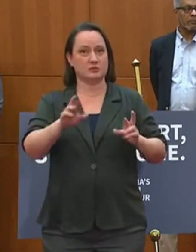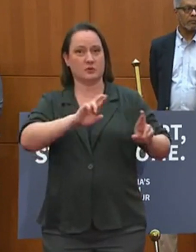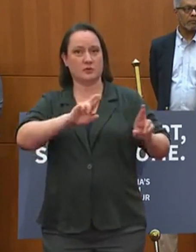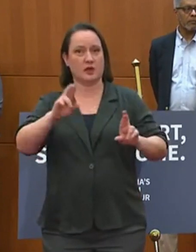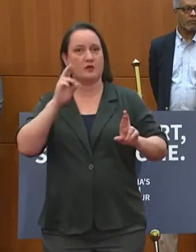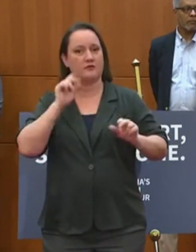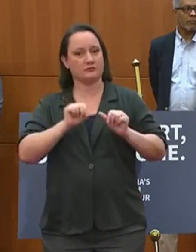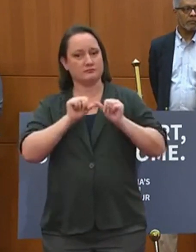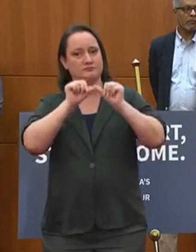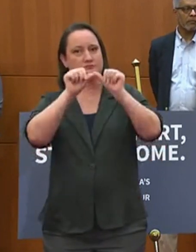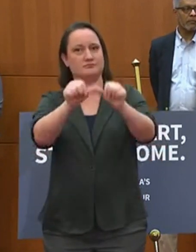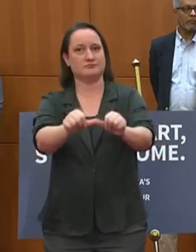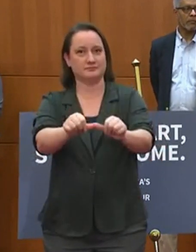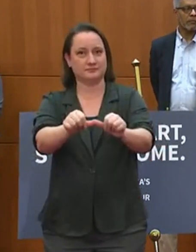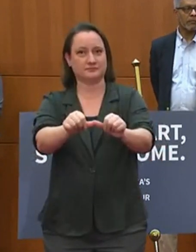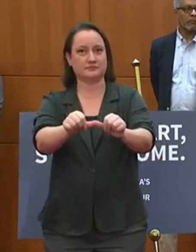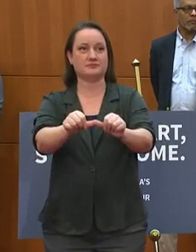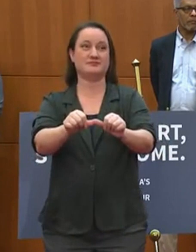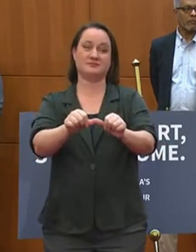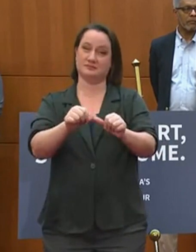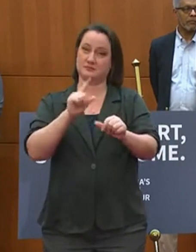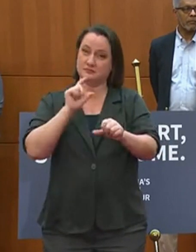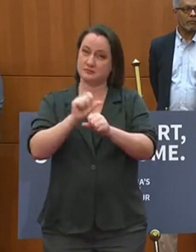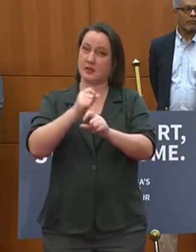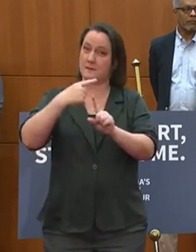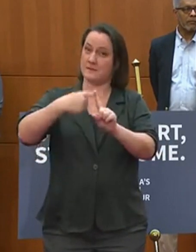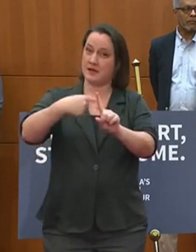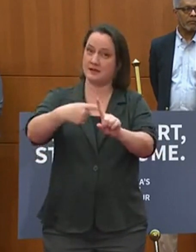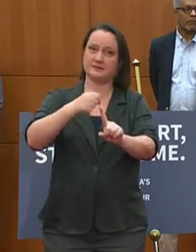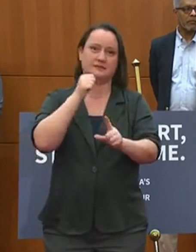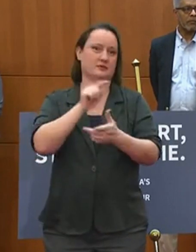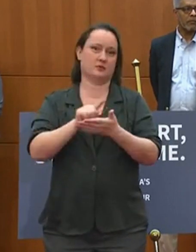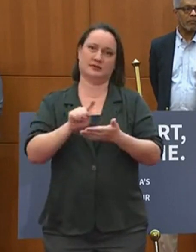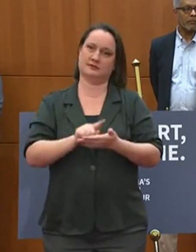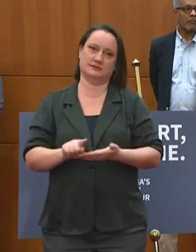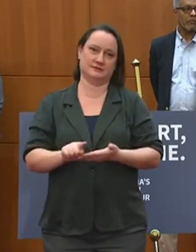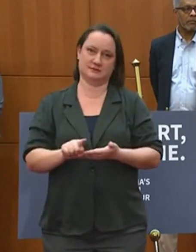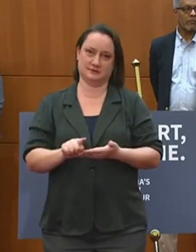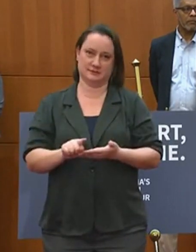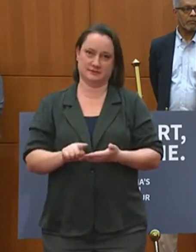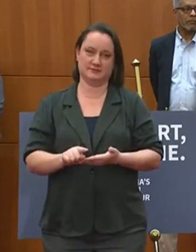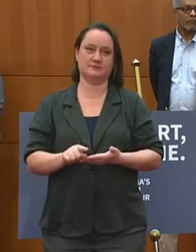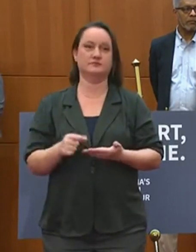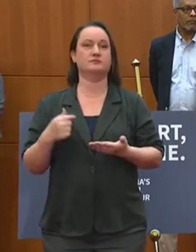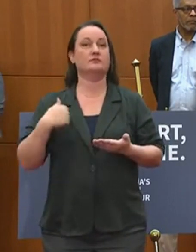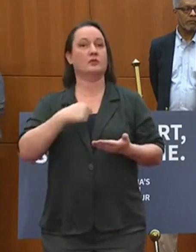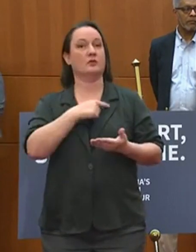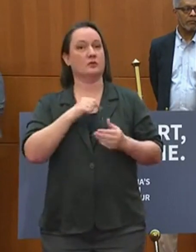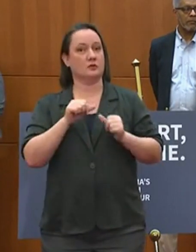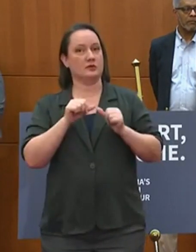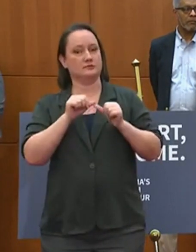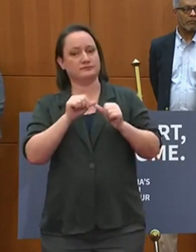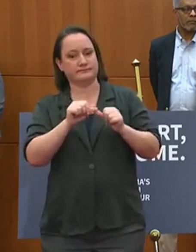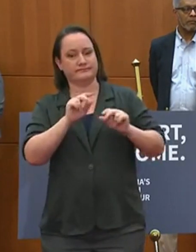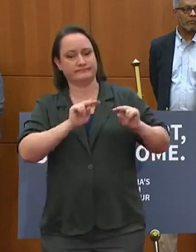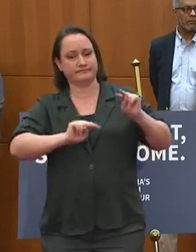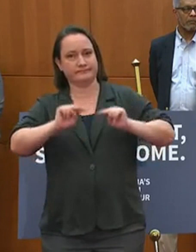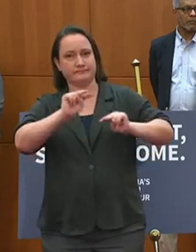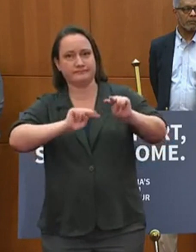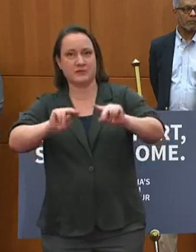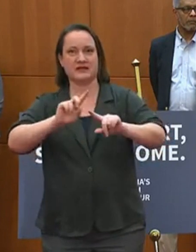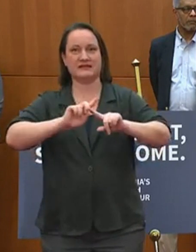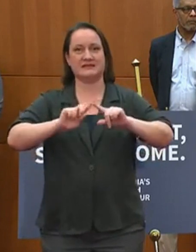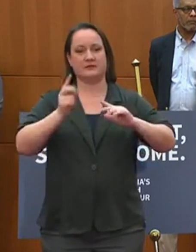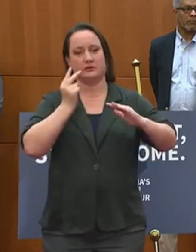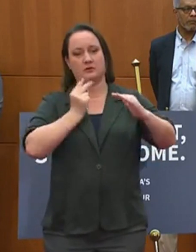haul. We are talking months, not weeks. While we continue to examine the available models